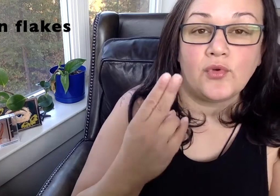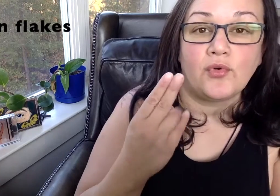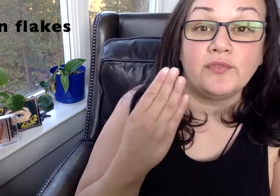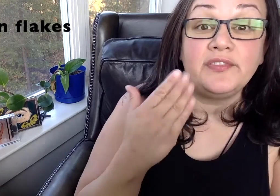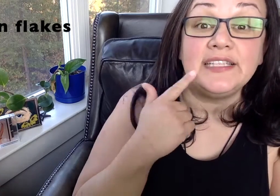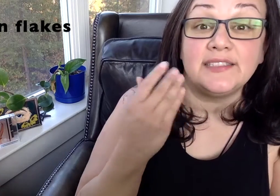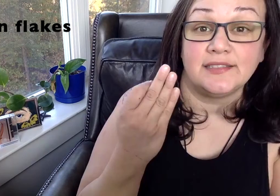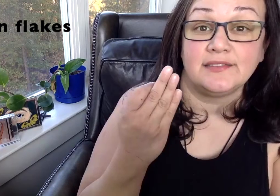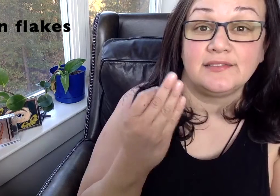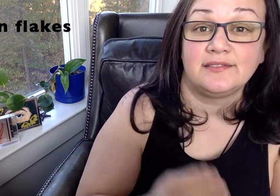Conflis.